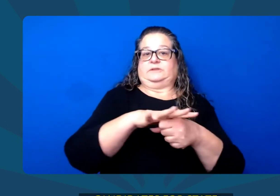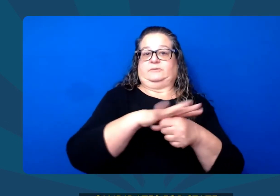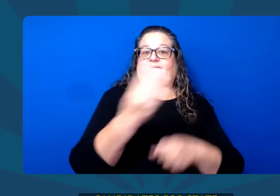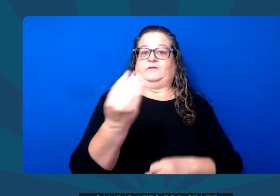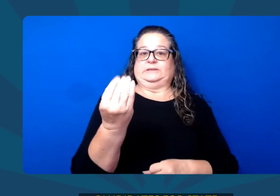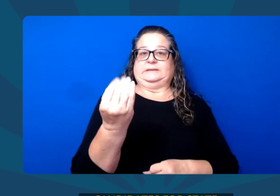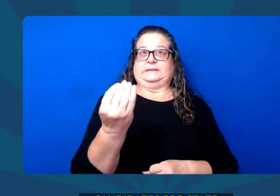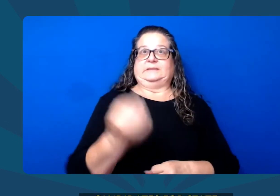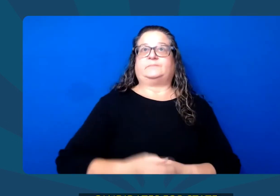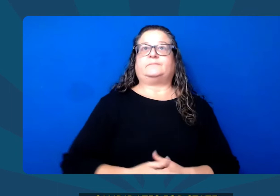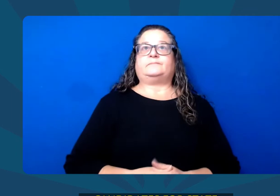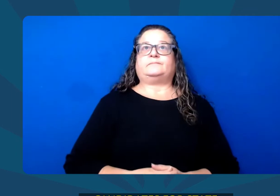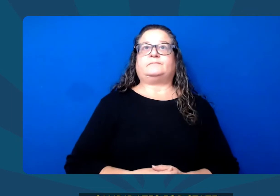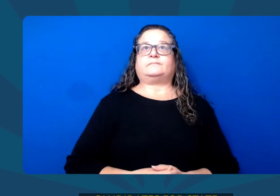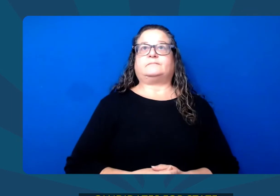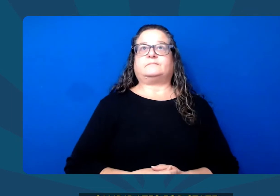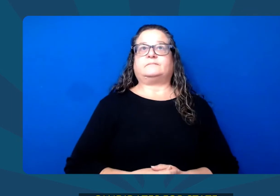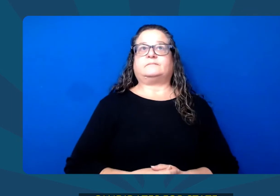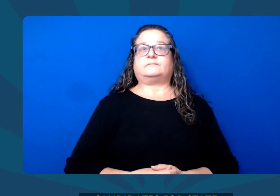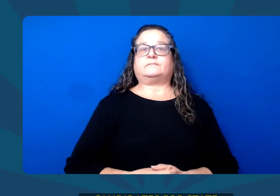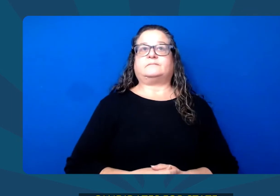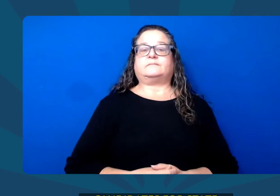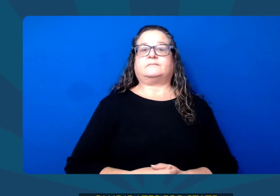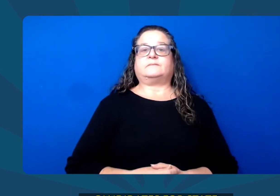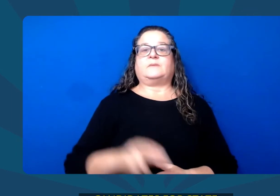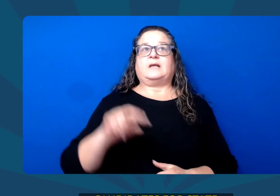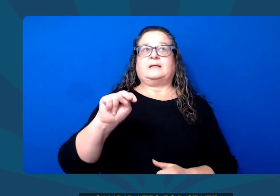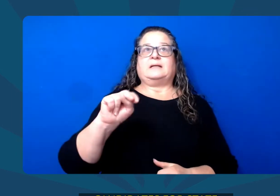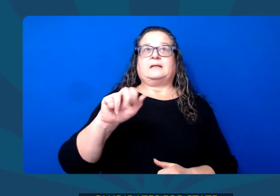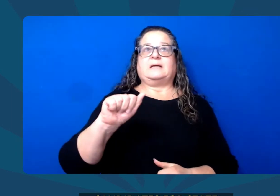Candidates for State Representative, District 14.